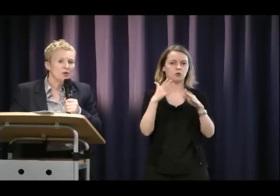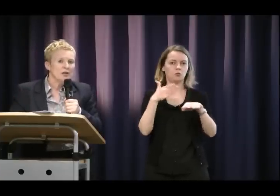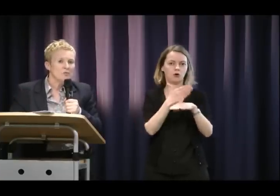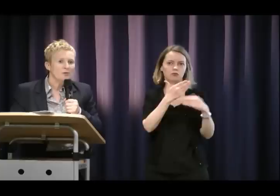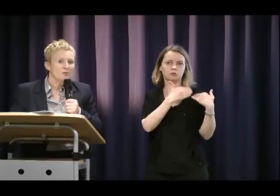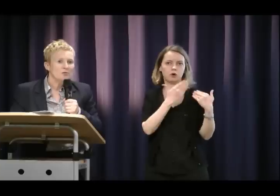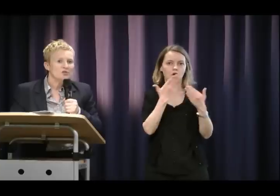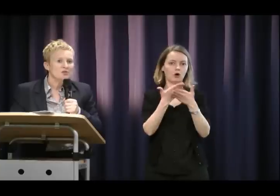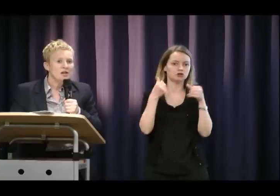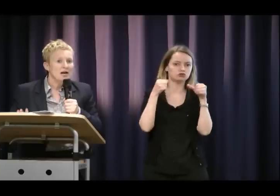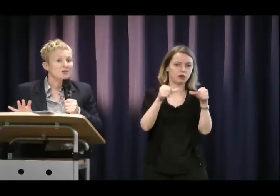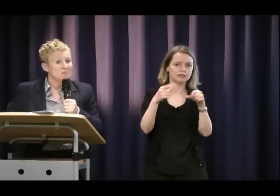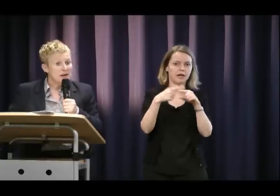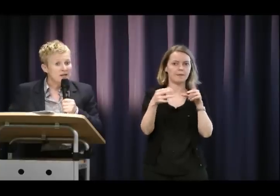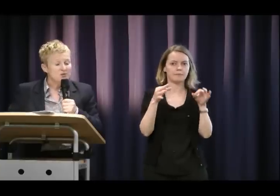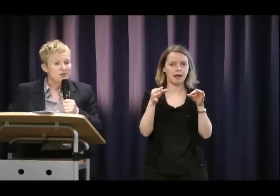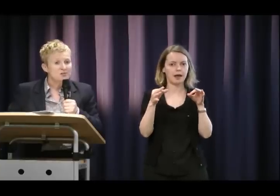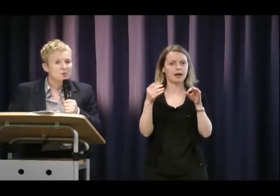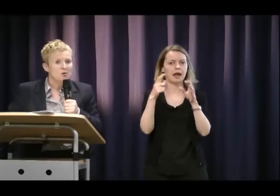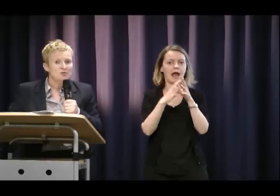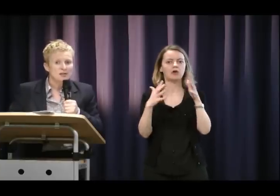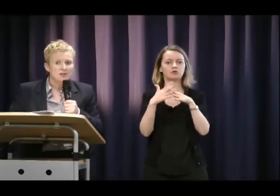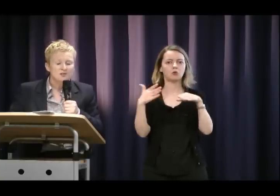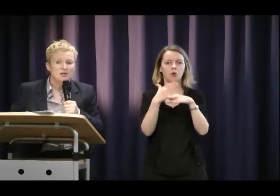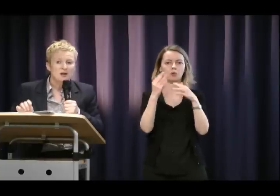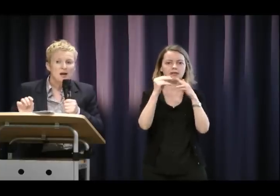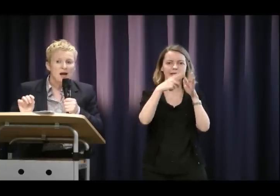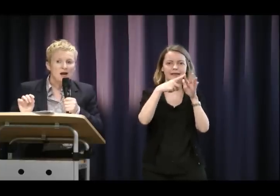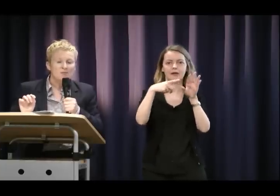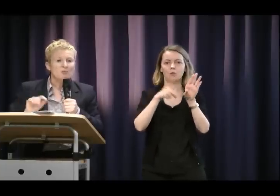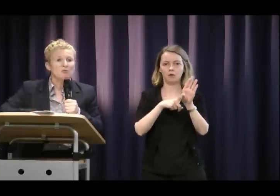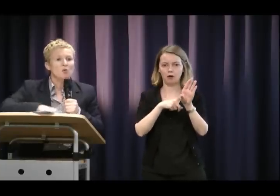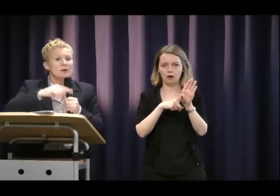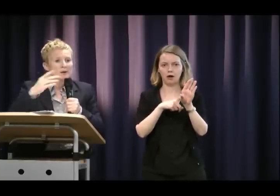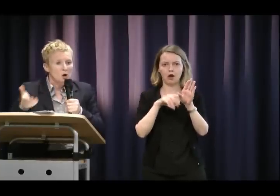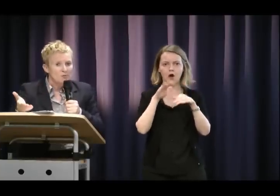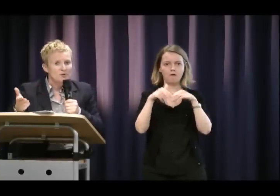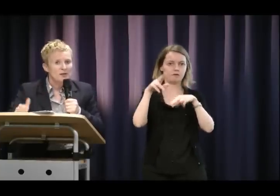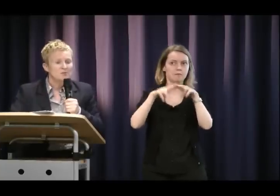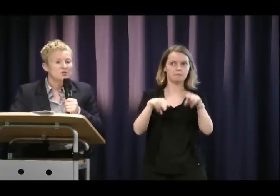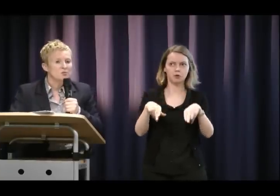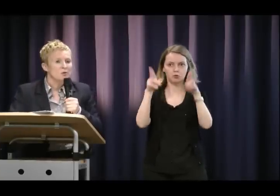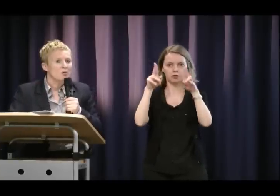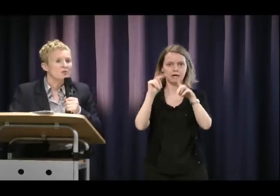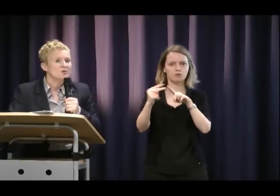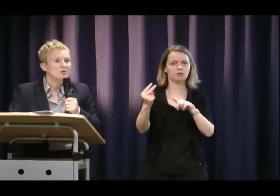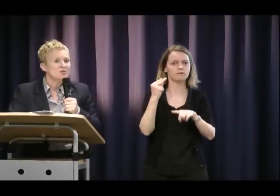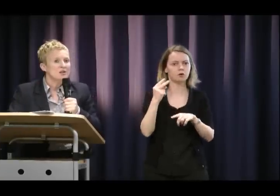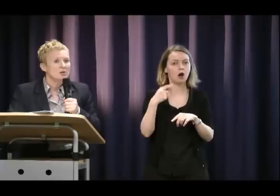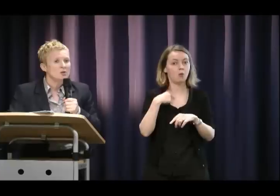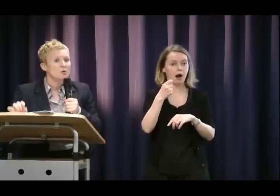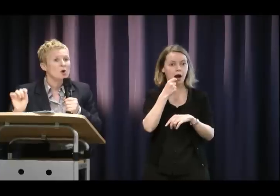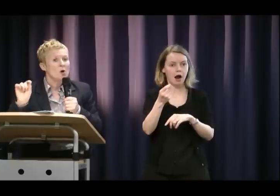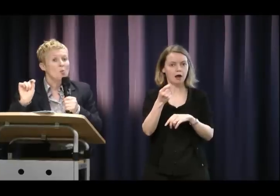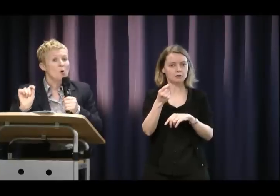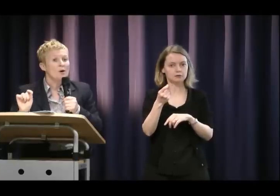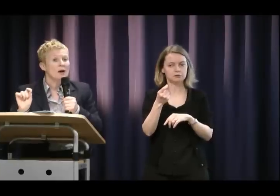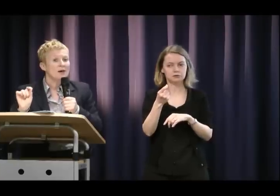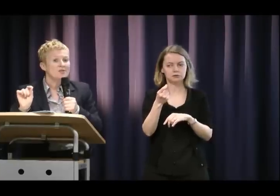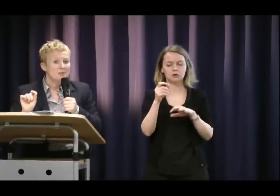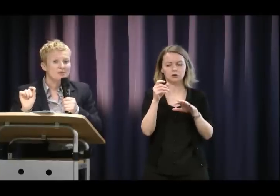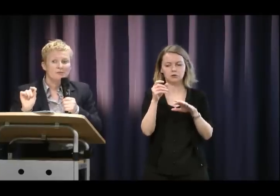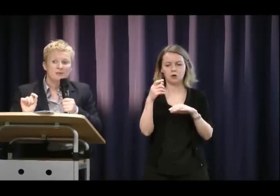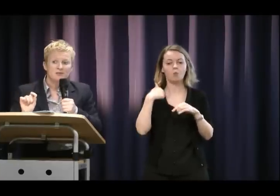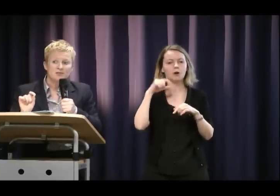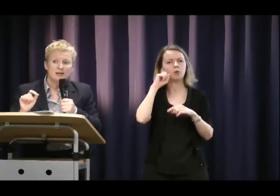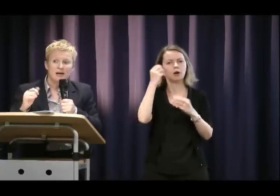also working with Ernst & Young to manage this process. And before we open it up to you, we wanted to just tell you what